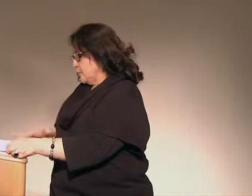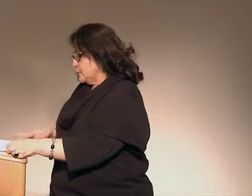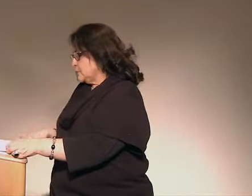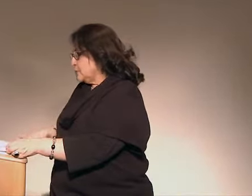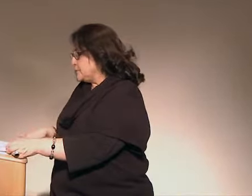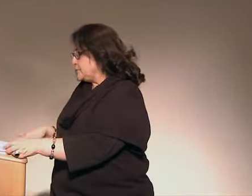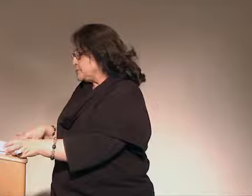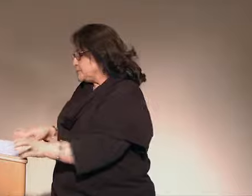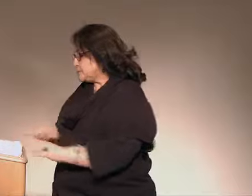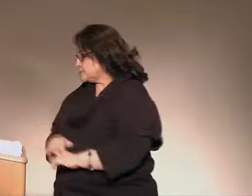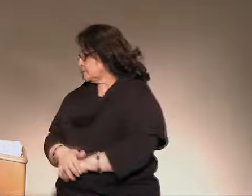words.